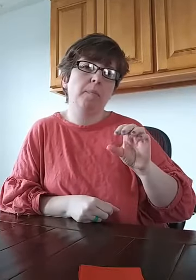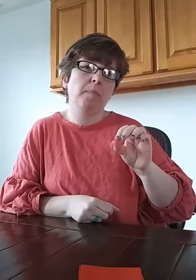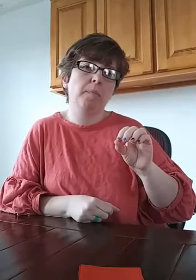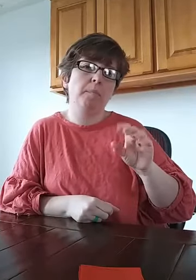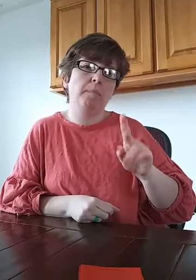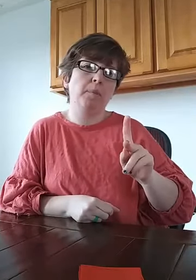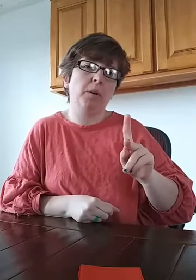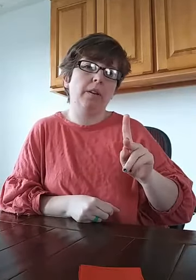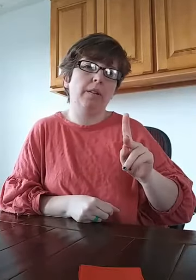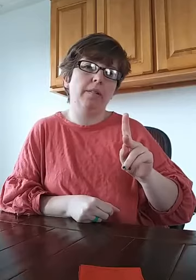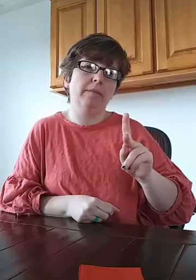book